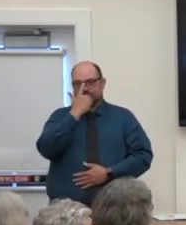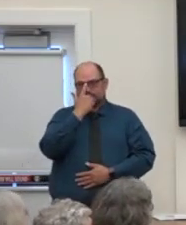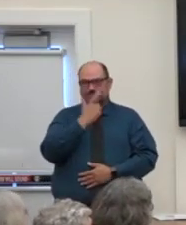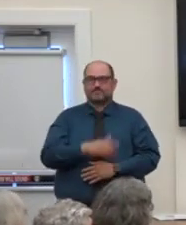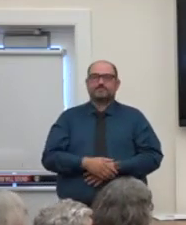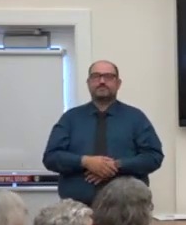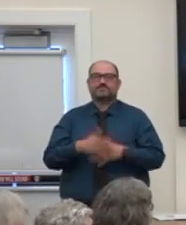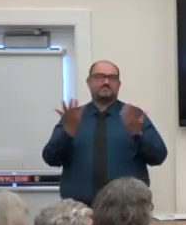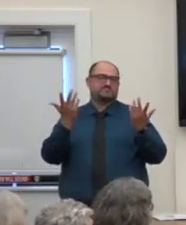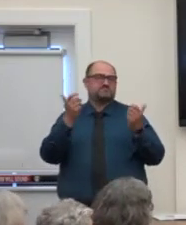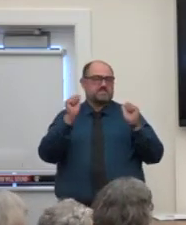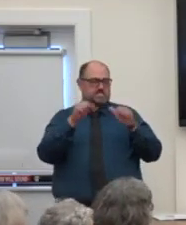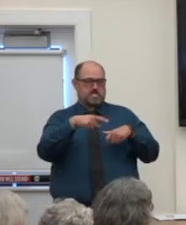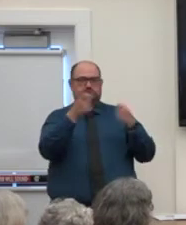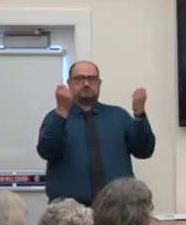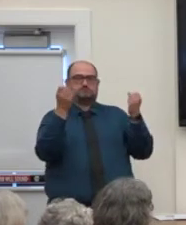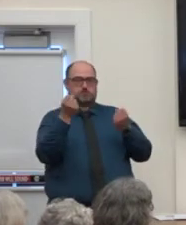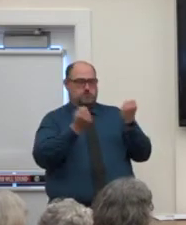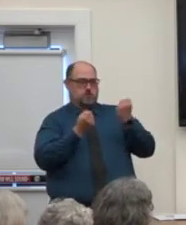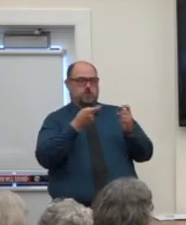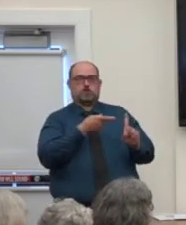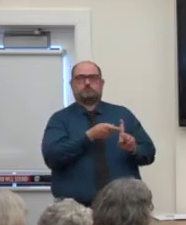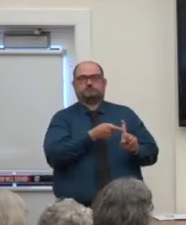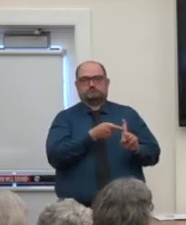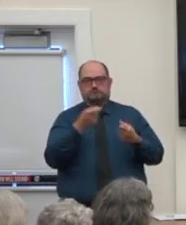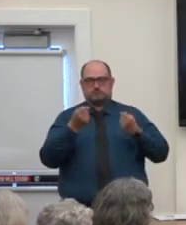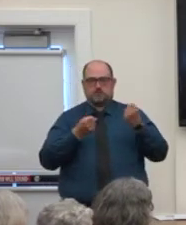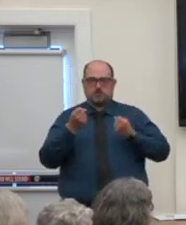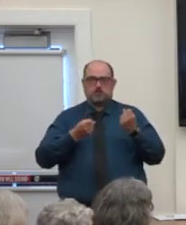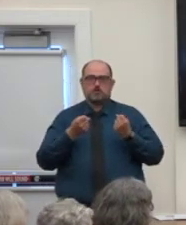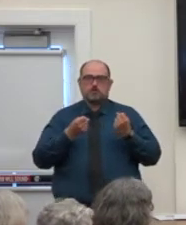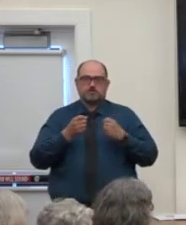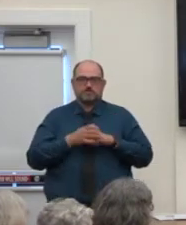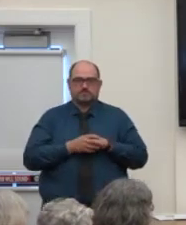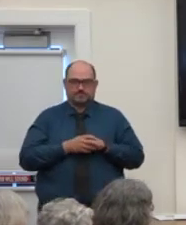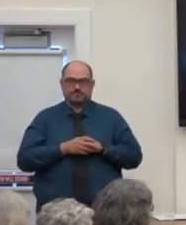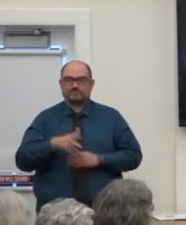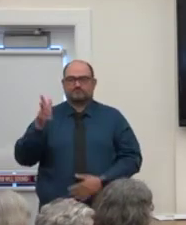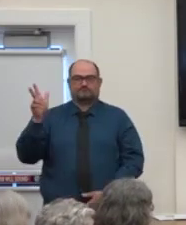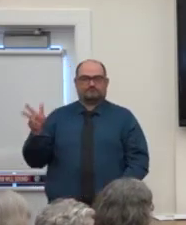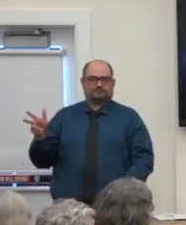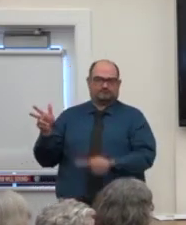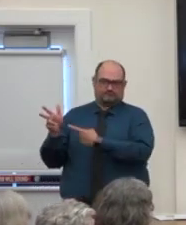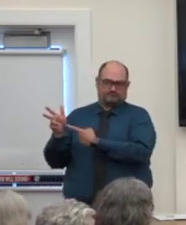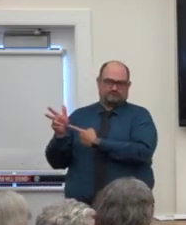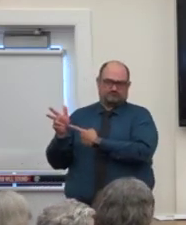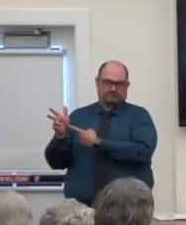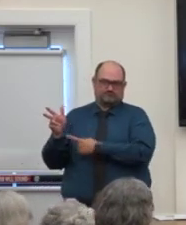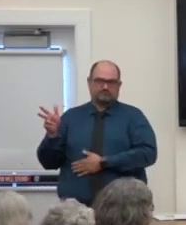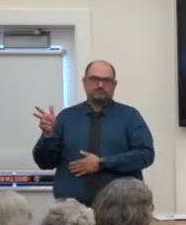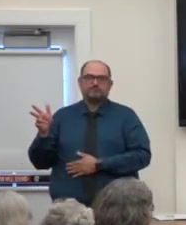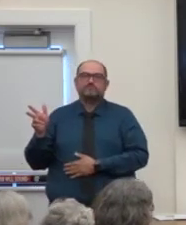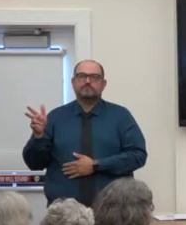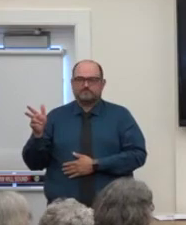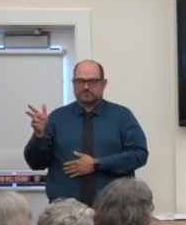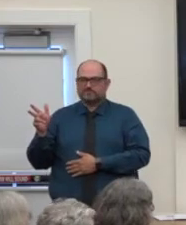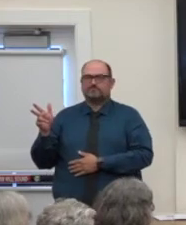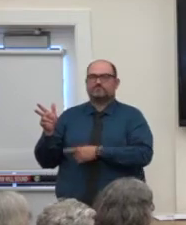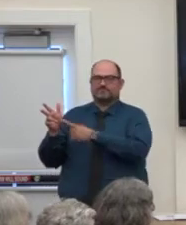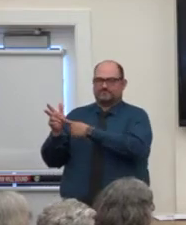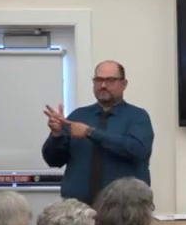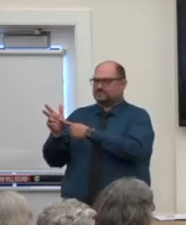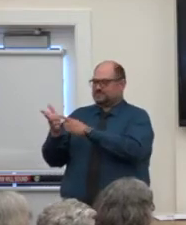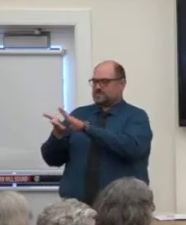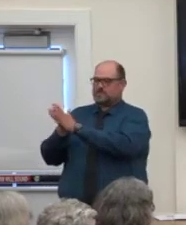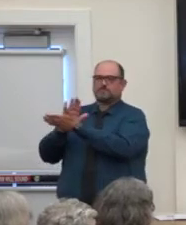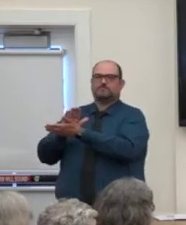car, and then take this, a classifier that stands in for the shape of the car, and then you can